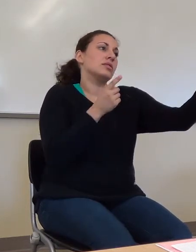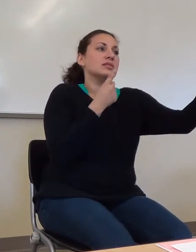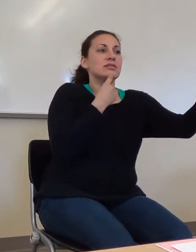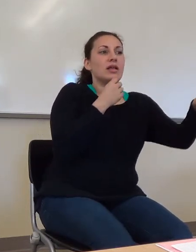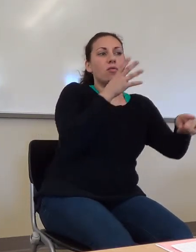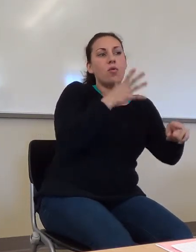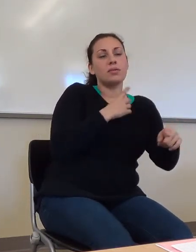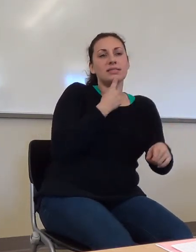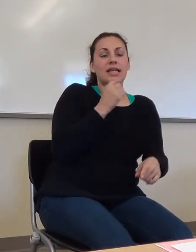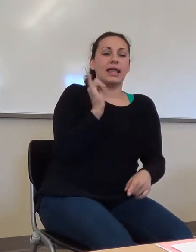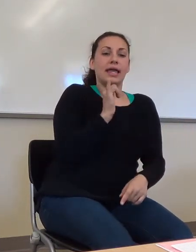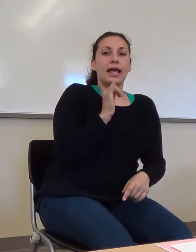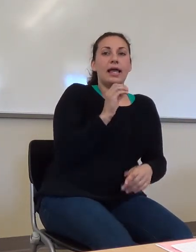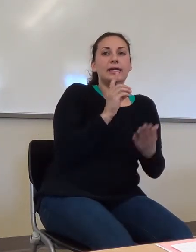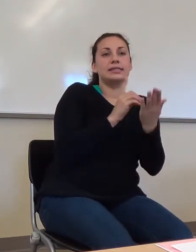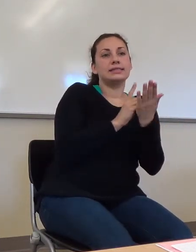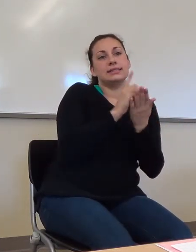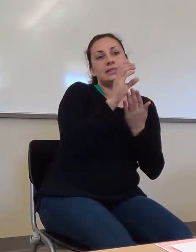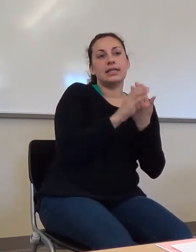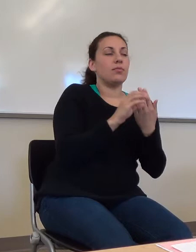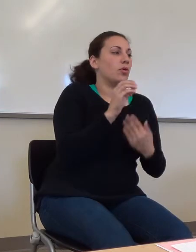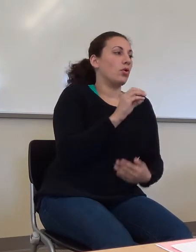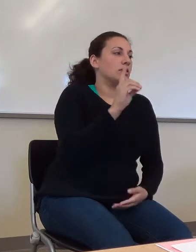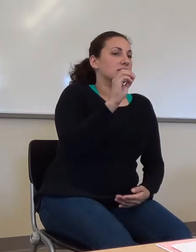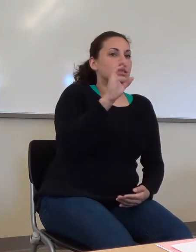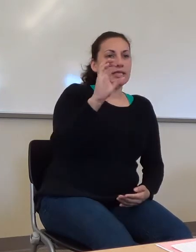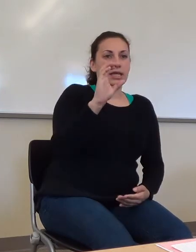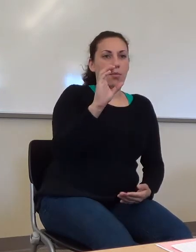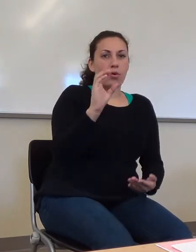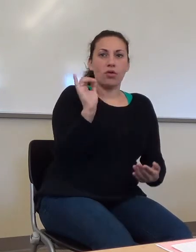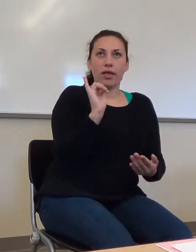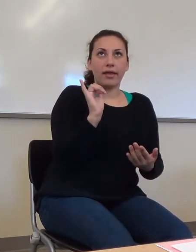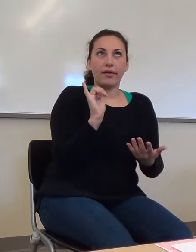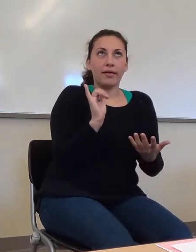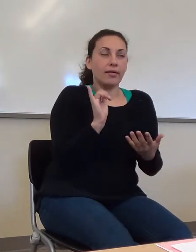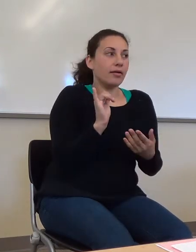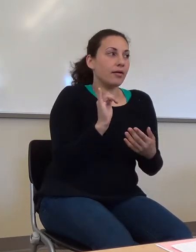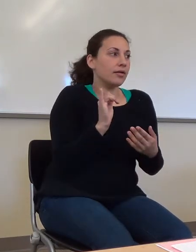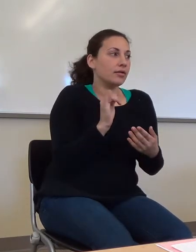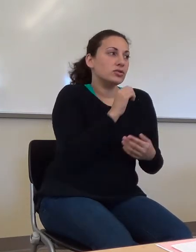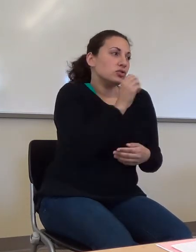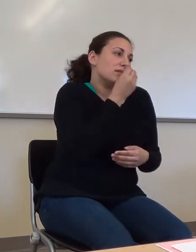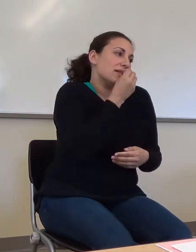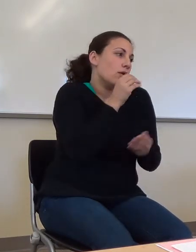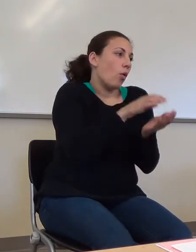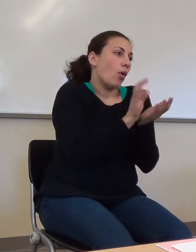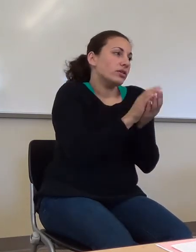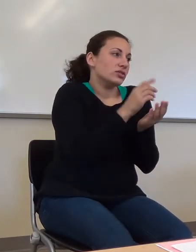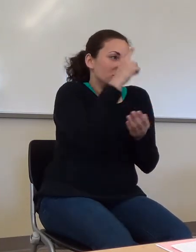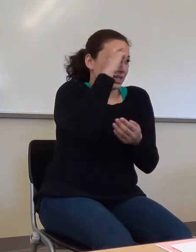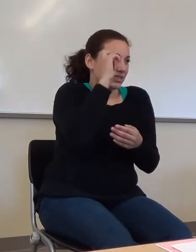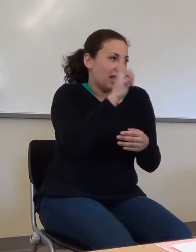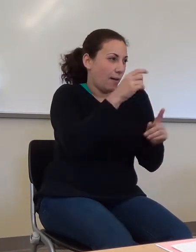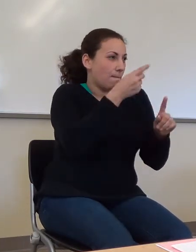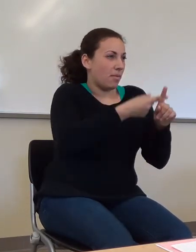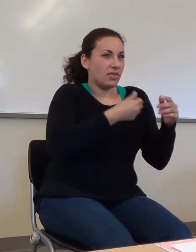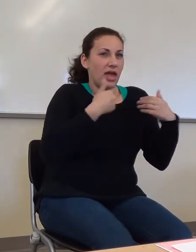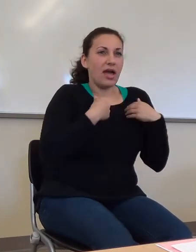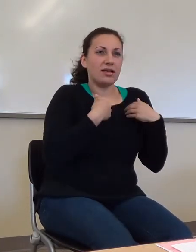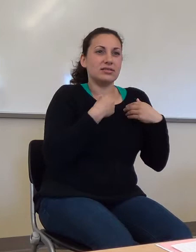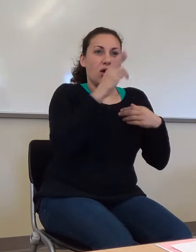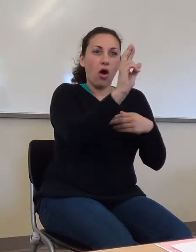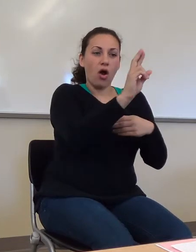the R. Exactly, yeah. I think that's what tripped a lot of people up. It's simpler than you're trying to make it. A month that has an R in